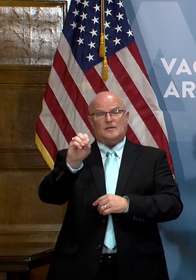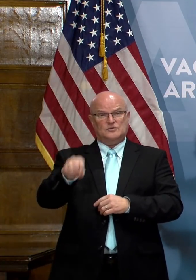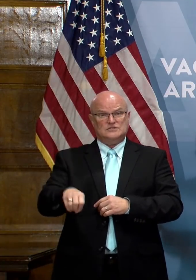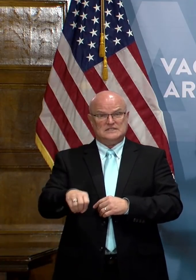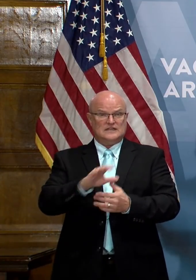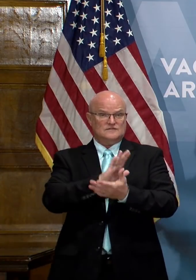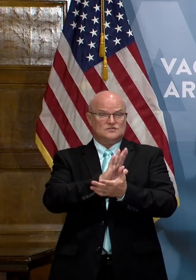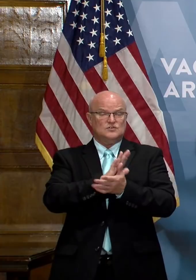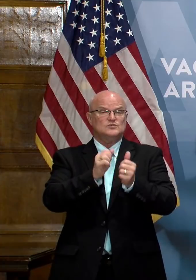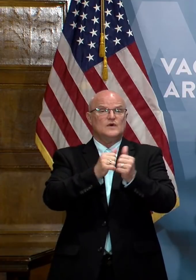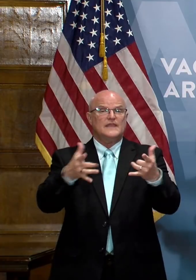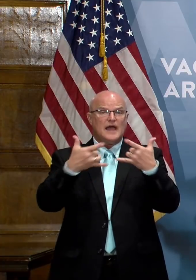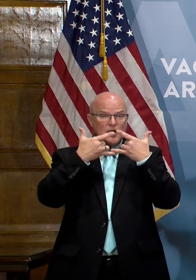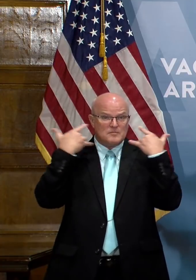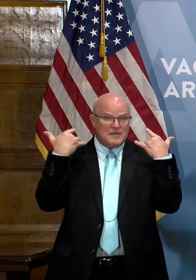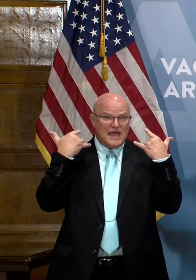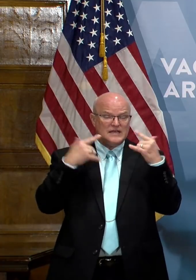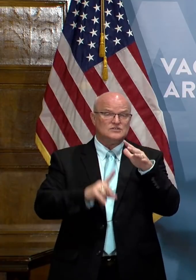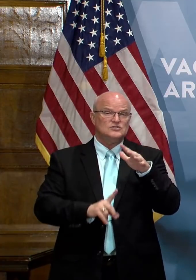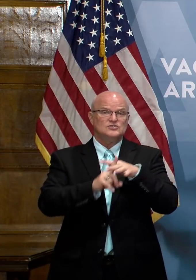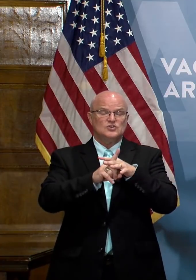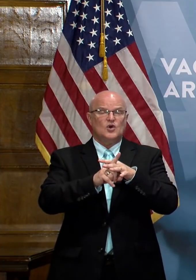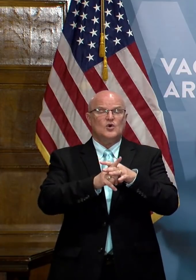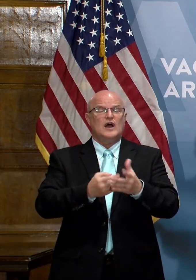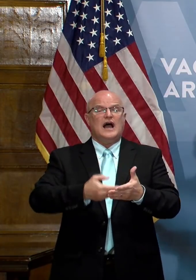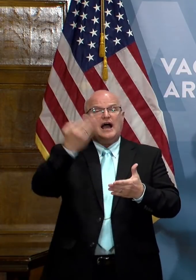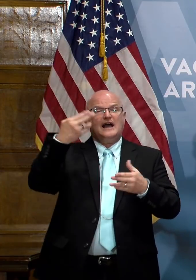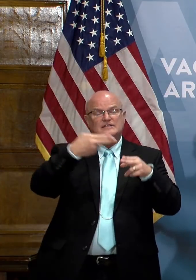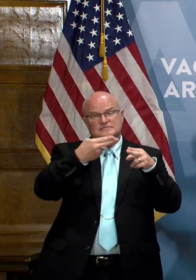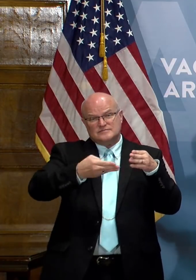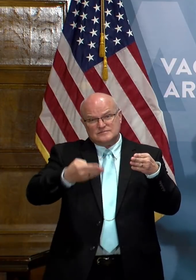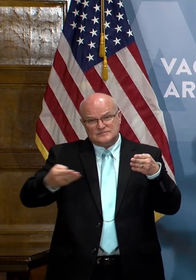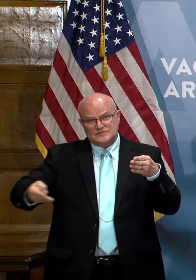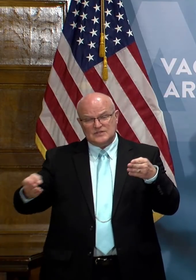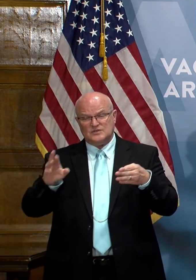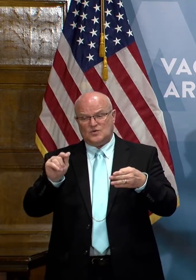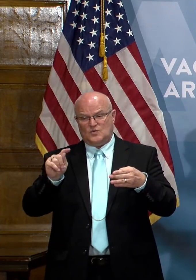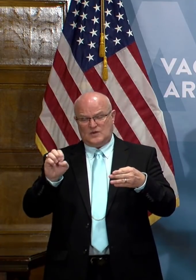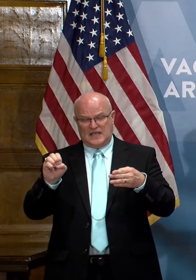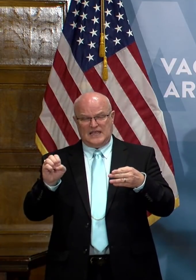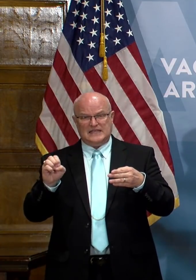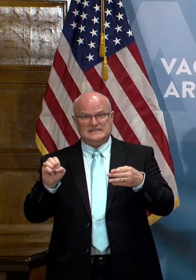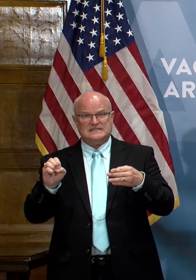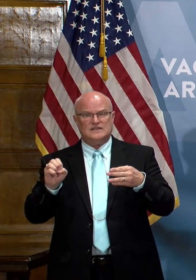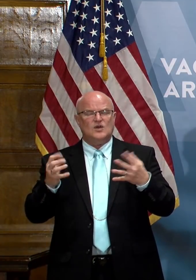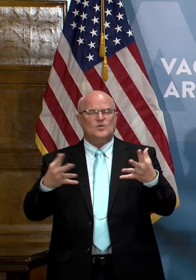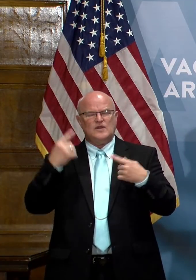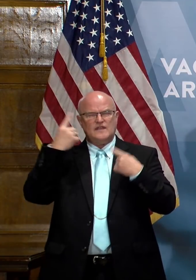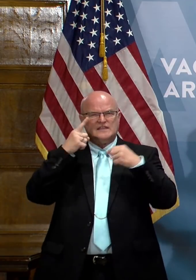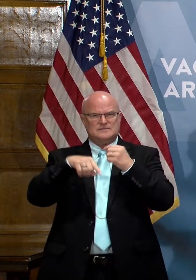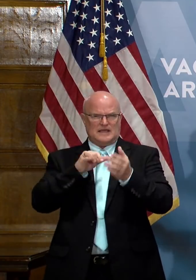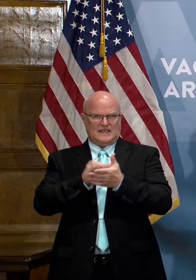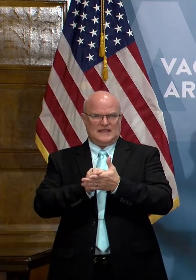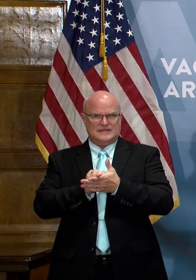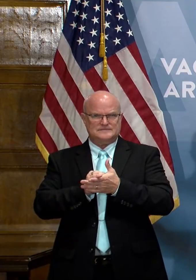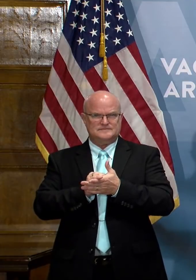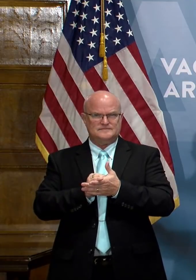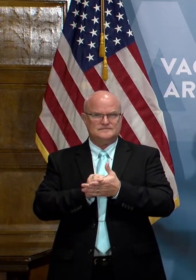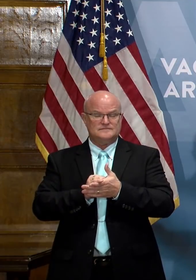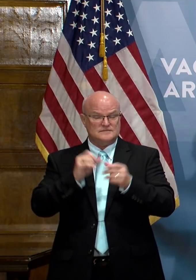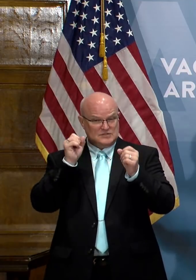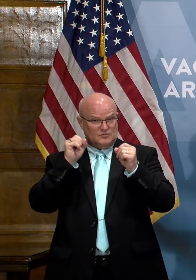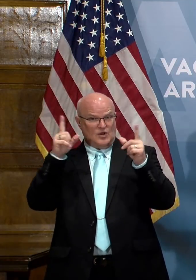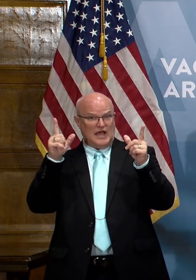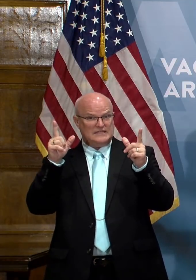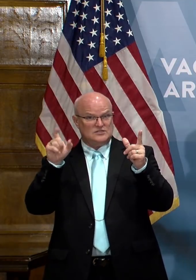25% of schools without mask mandates show a higher transmission rate. For context, what are your thoughts on that? Is that